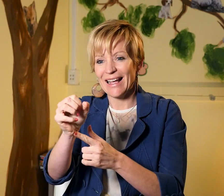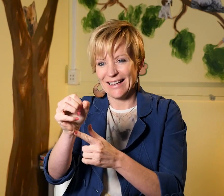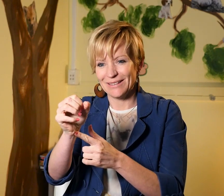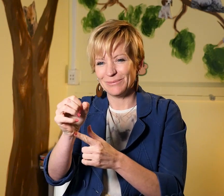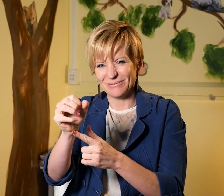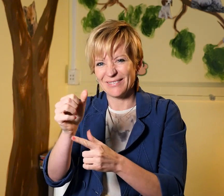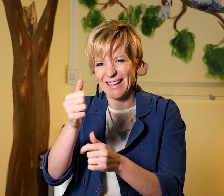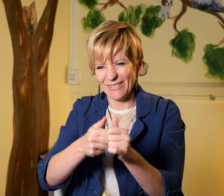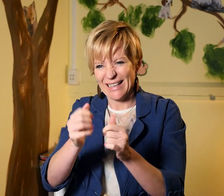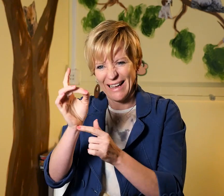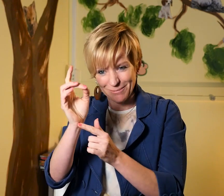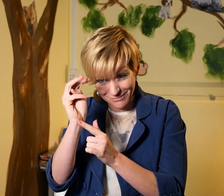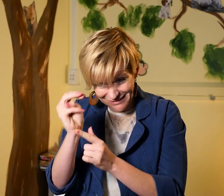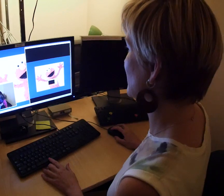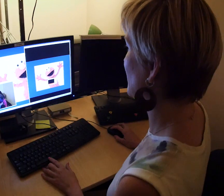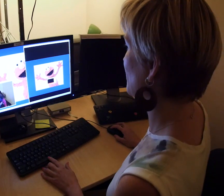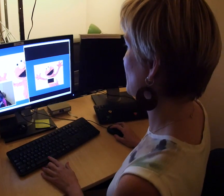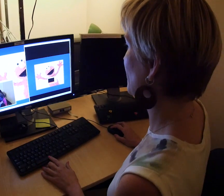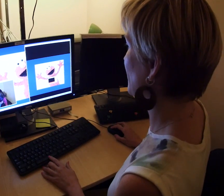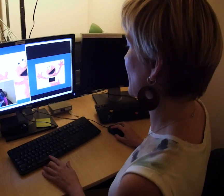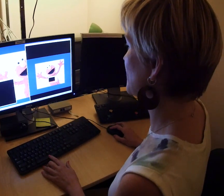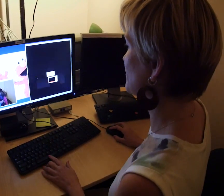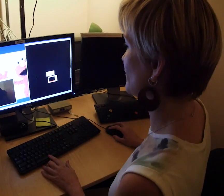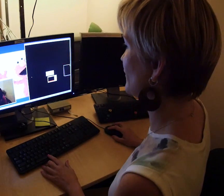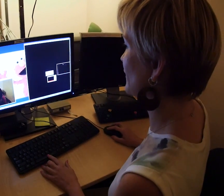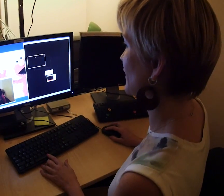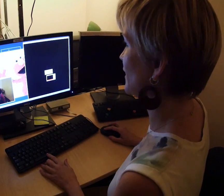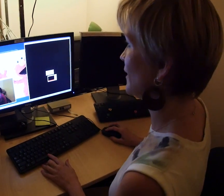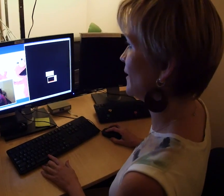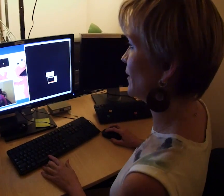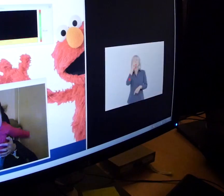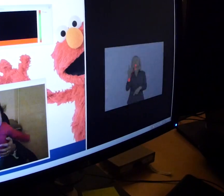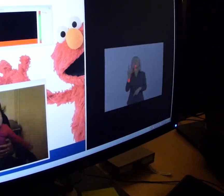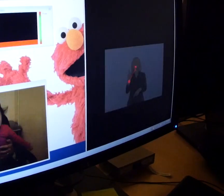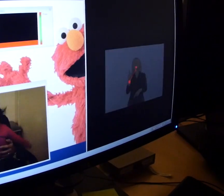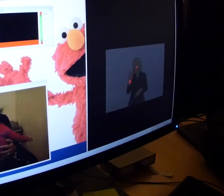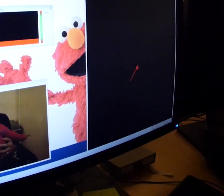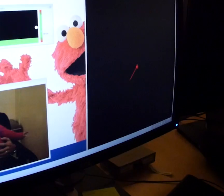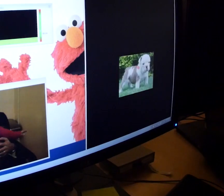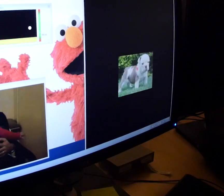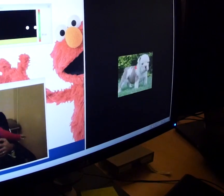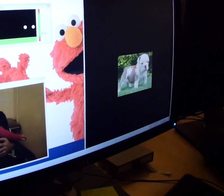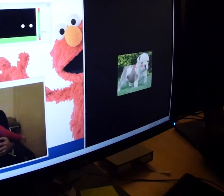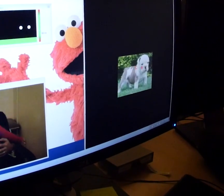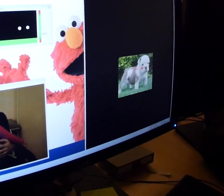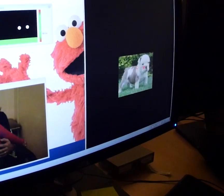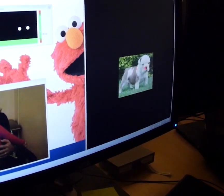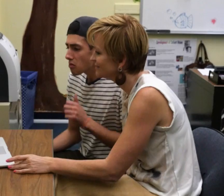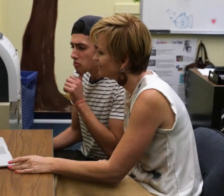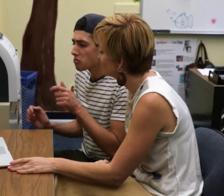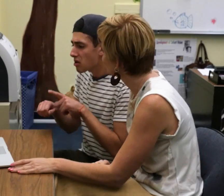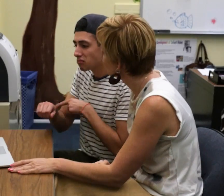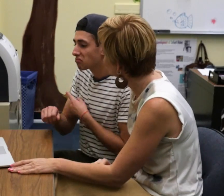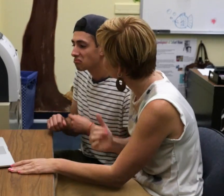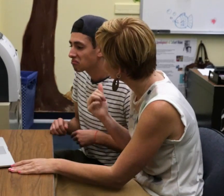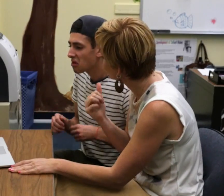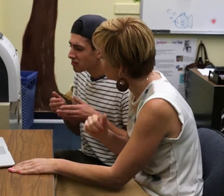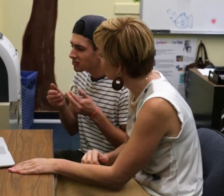eight milliseconds. While they're watching the screen, we are recording in real time where the baby is looking. RAYNE shows that